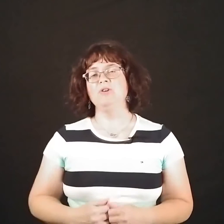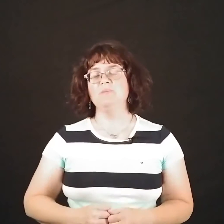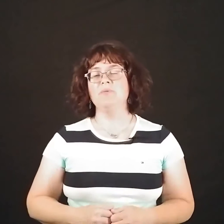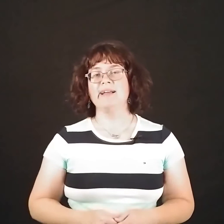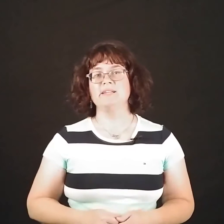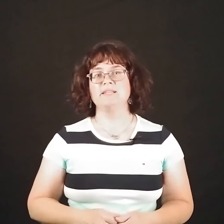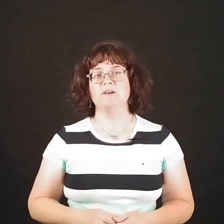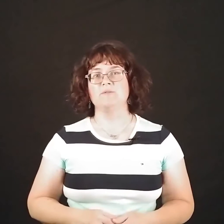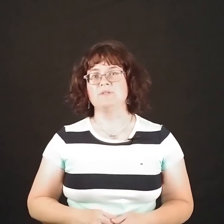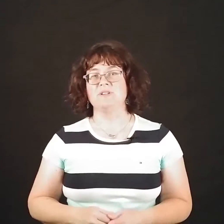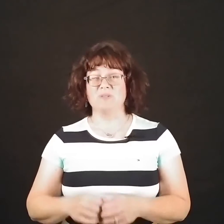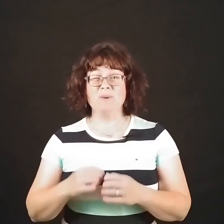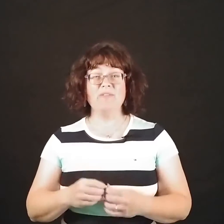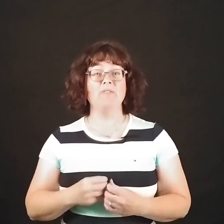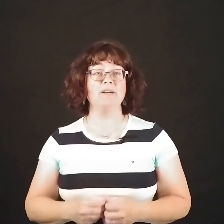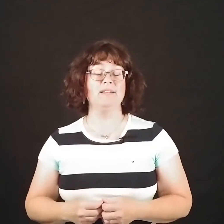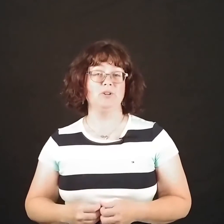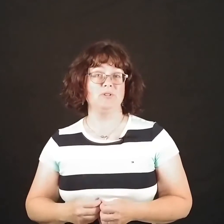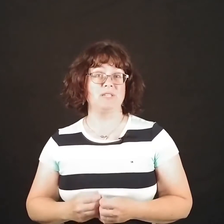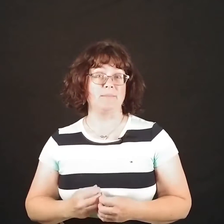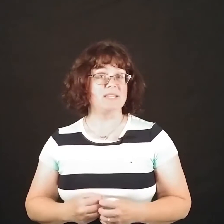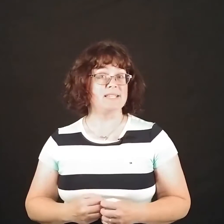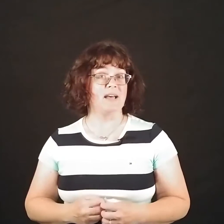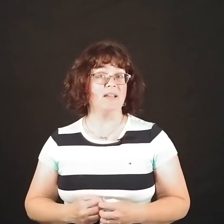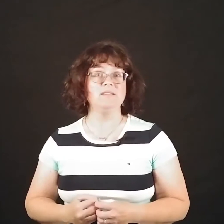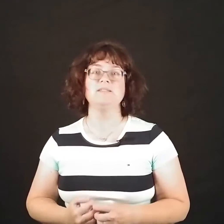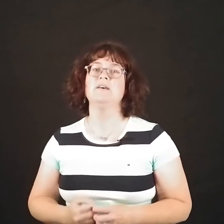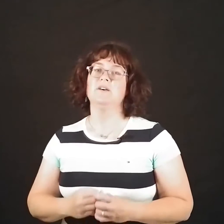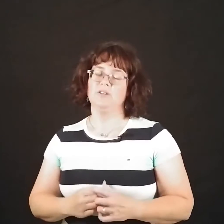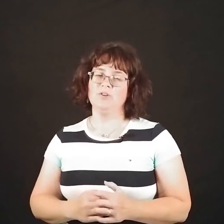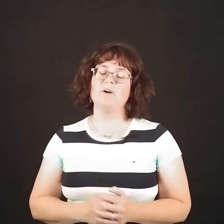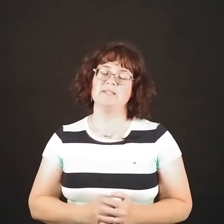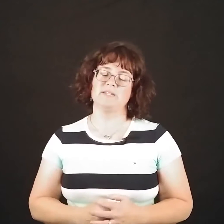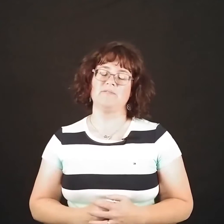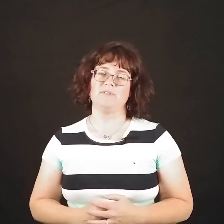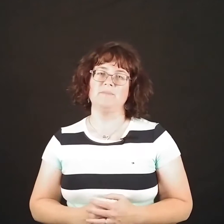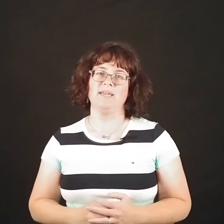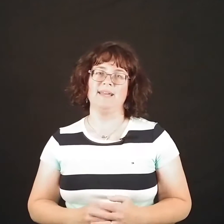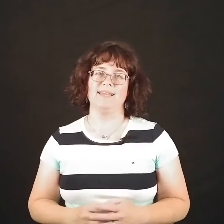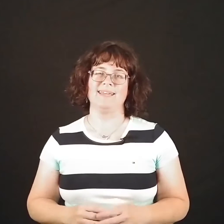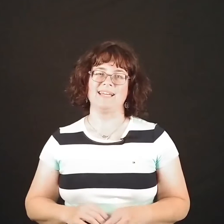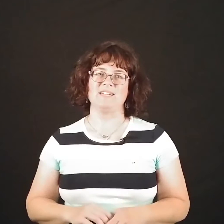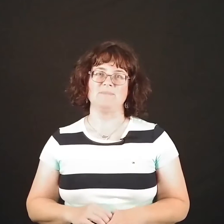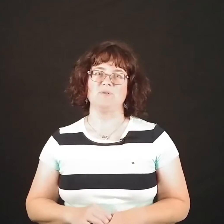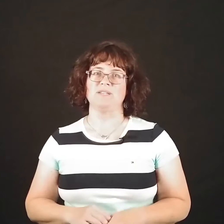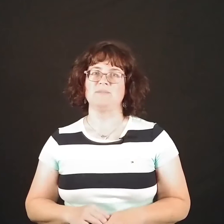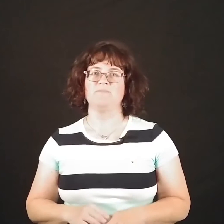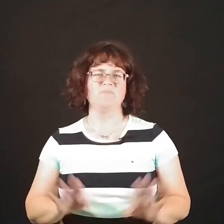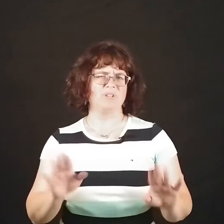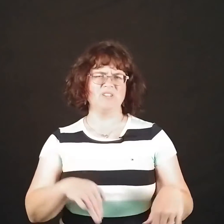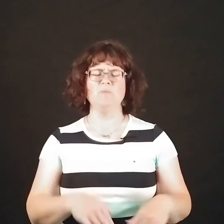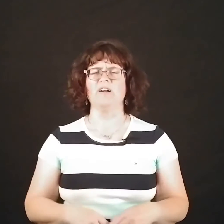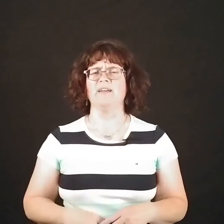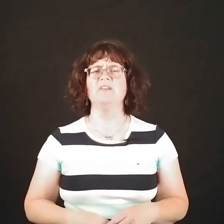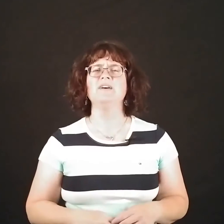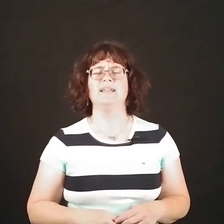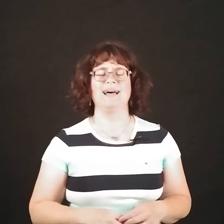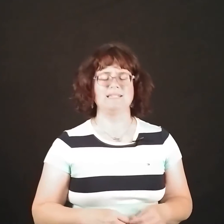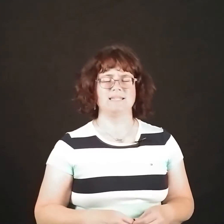can practice those because we've already learned some of the signs. You'll want to start from the beginning and catch up to us. But don't worry, you've got lots of